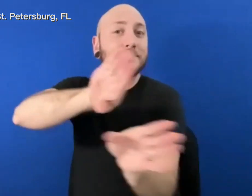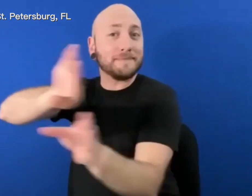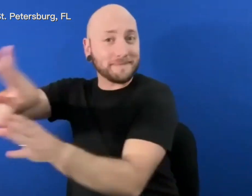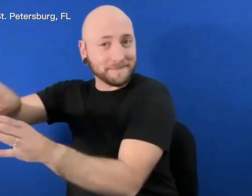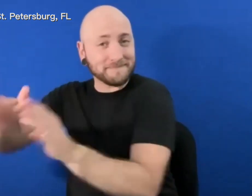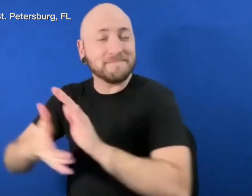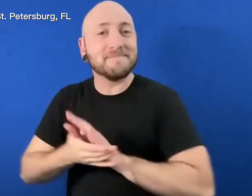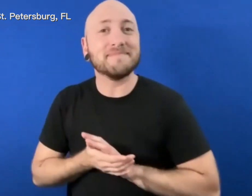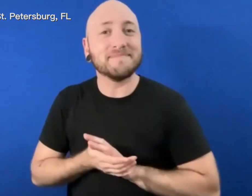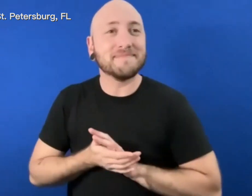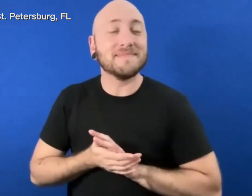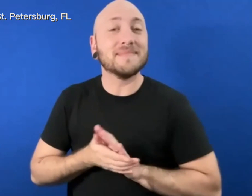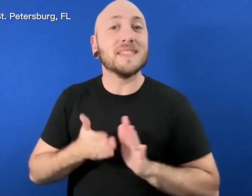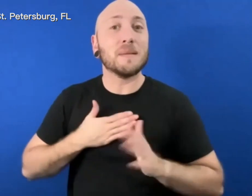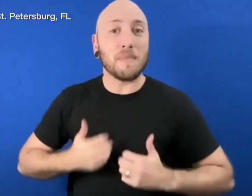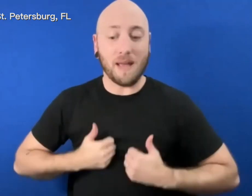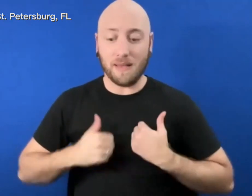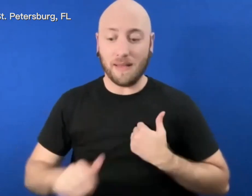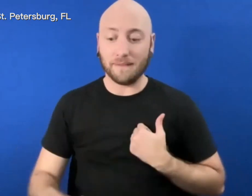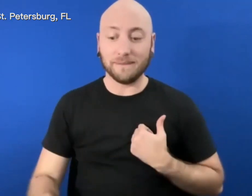I was born in France.